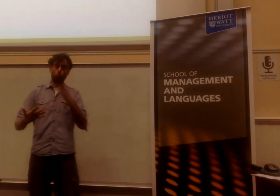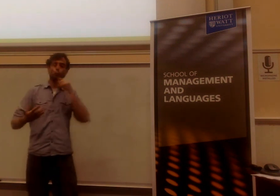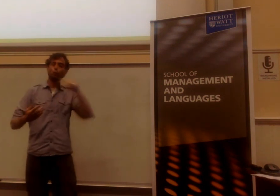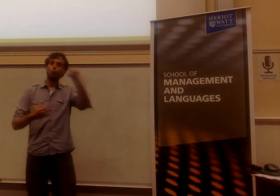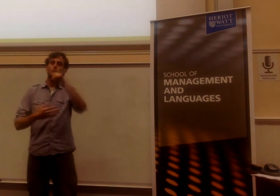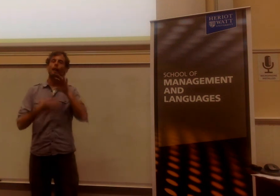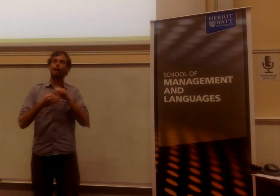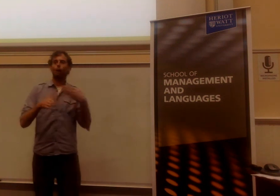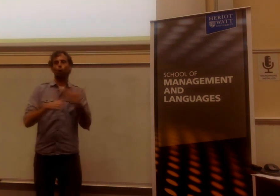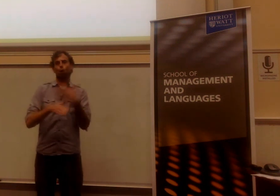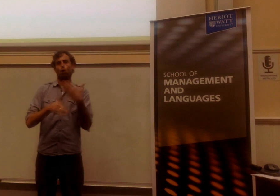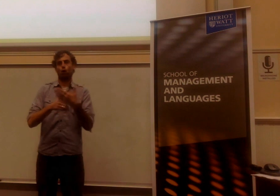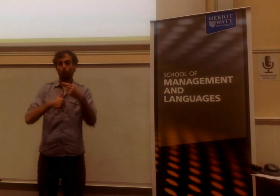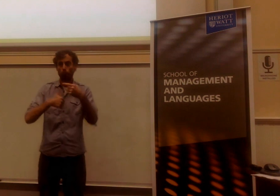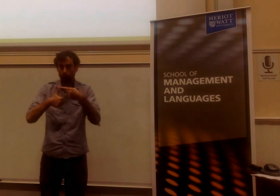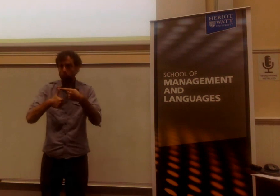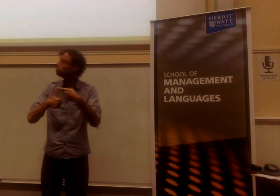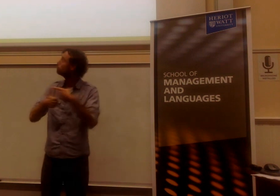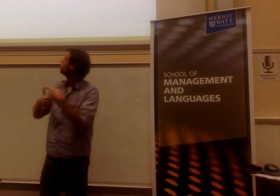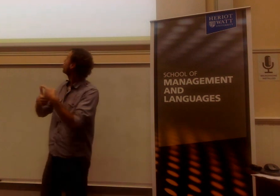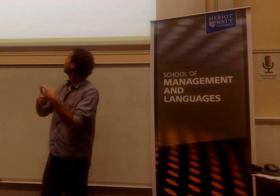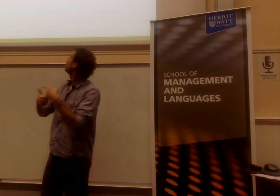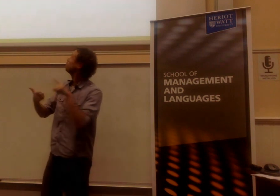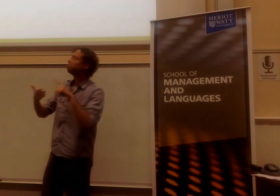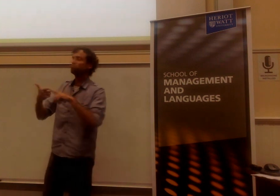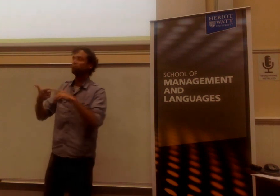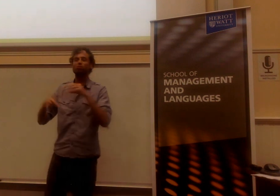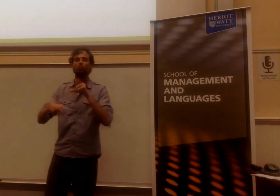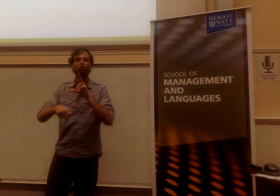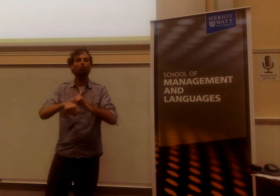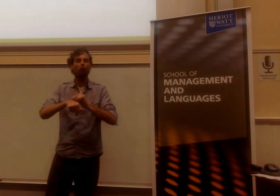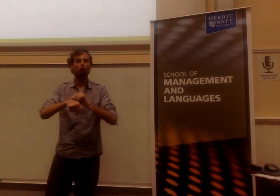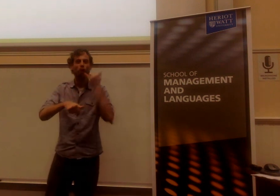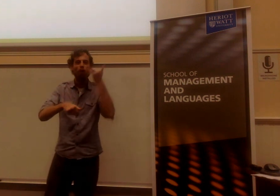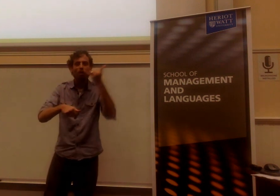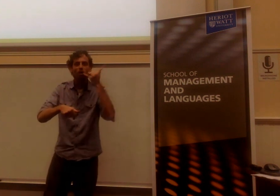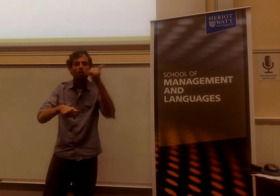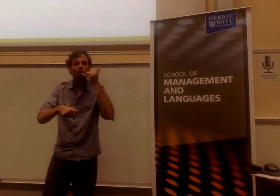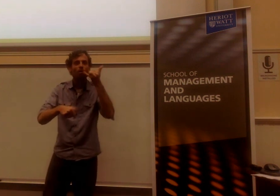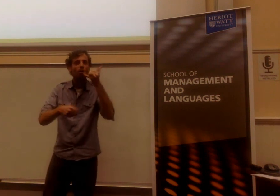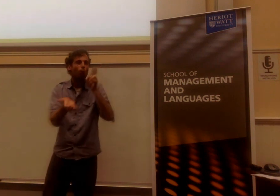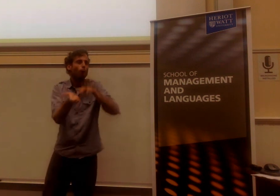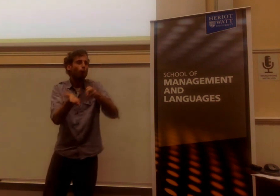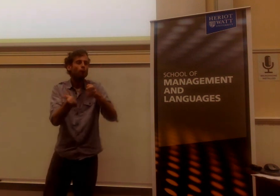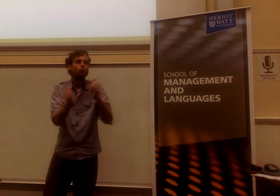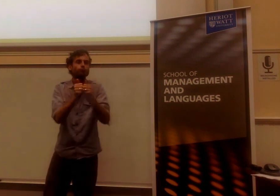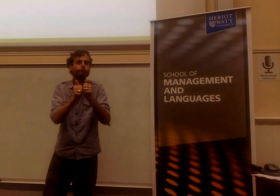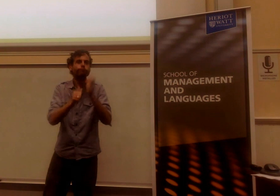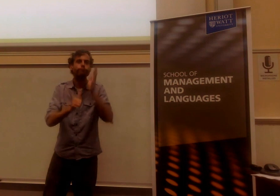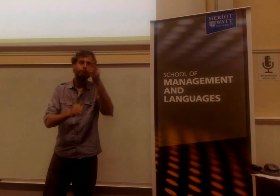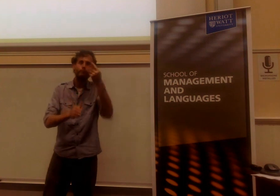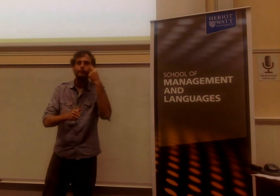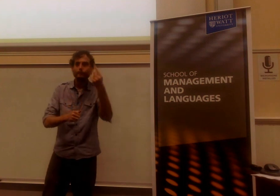video interpreting services. And most of them do use it either for work, to make appointments with their